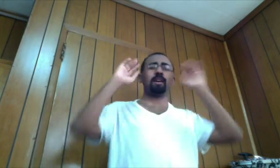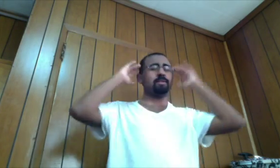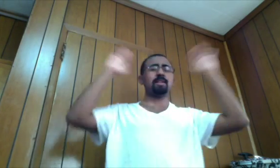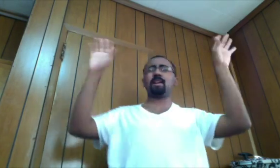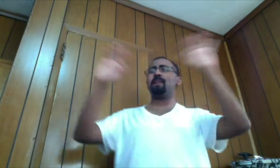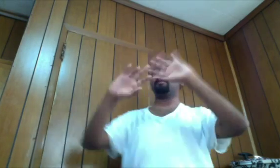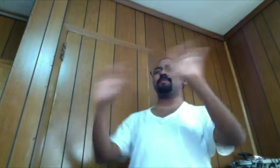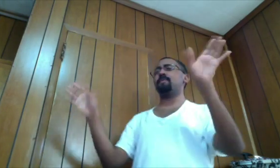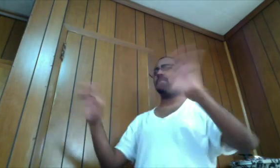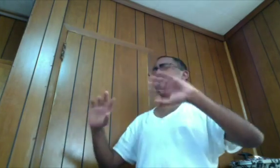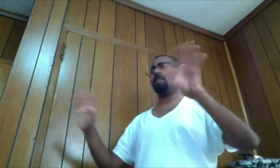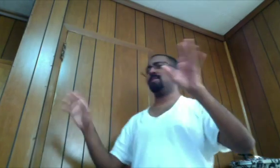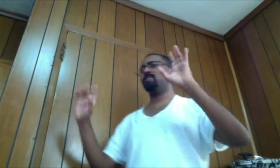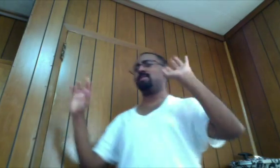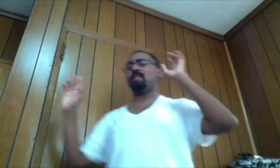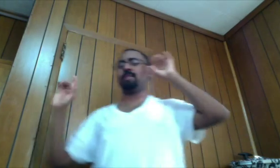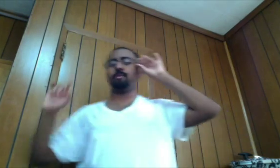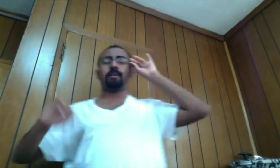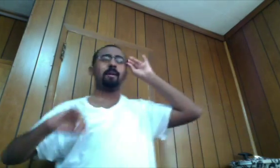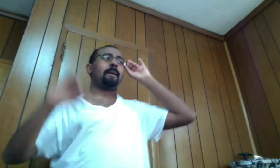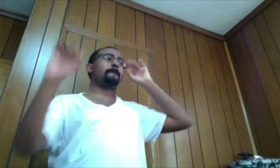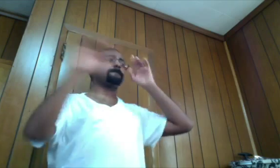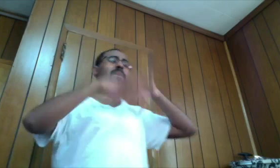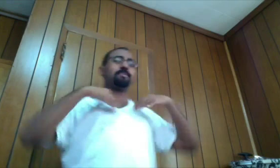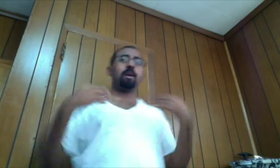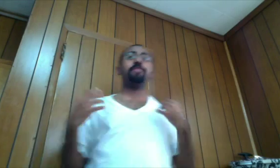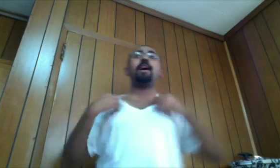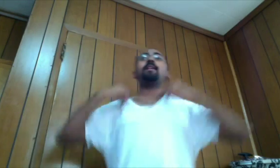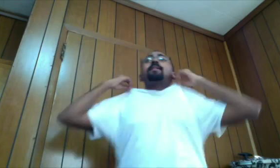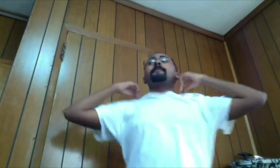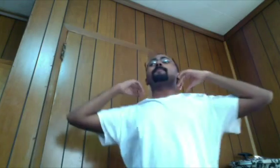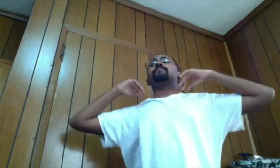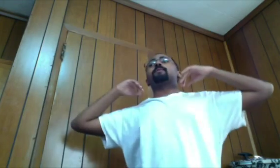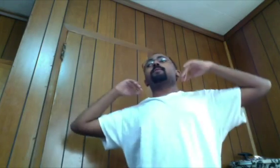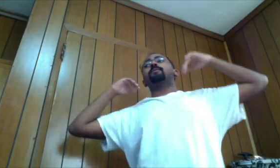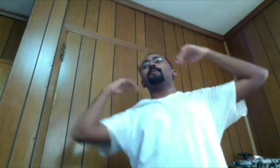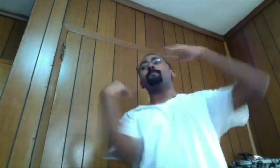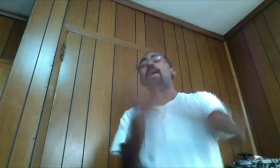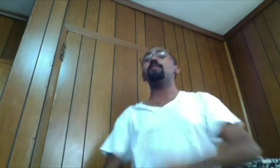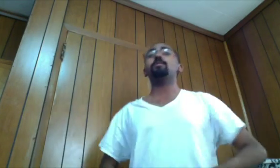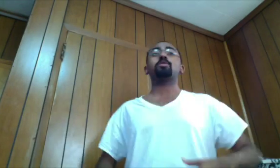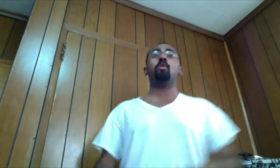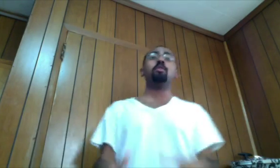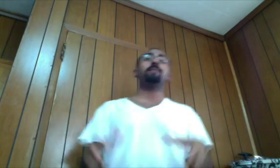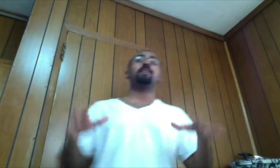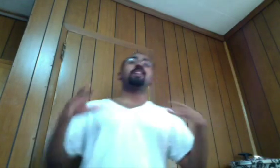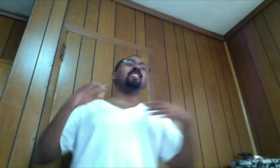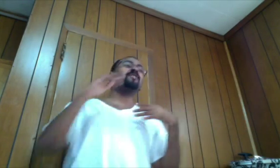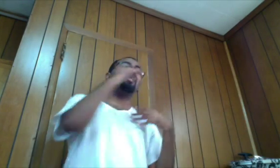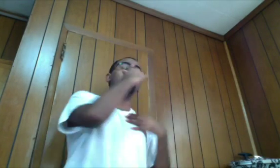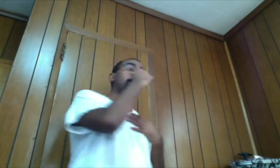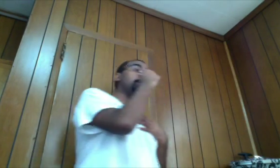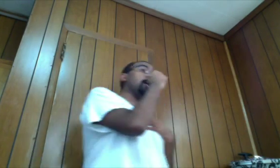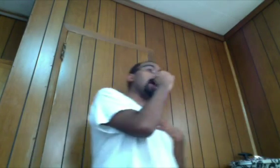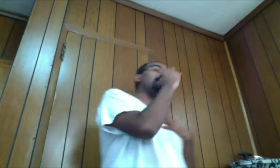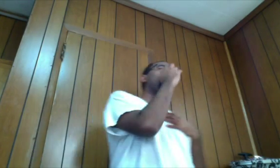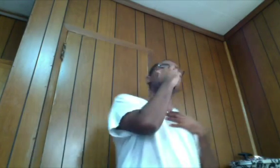was like, I'm confused. I don't understand anymore. But beyond that, the tournament is on this giant